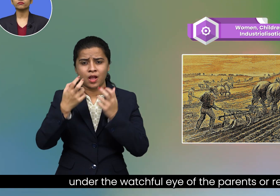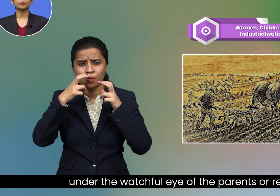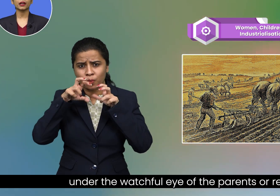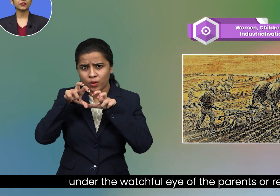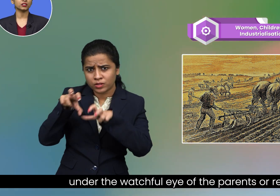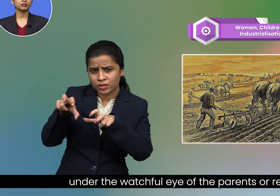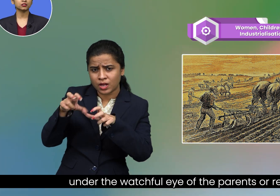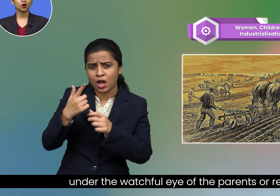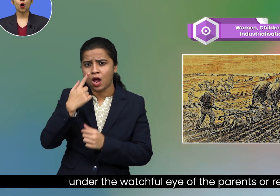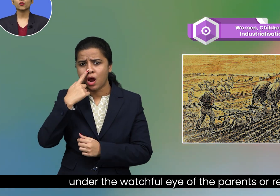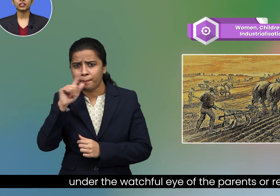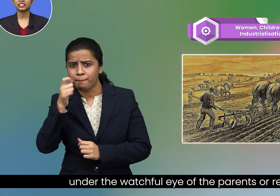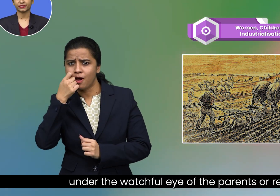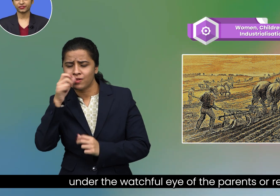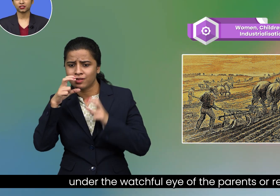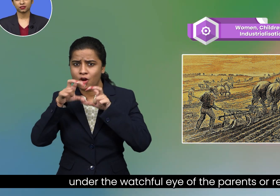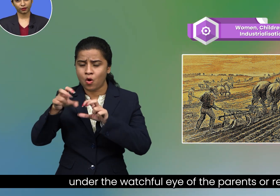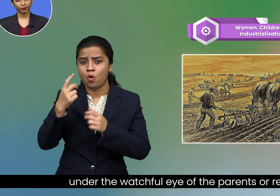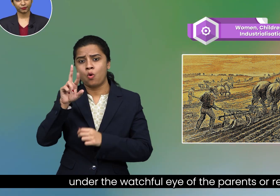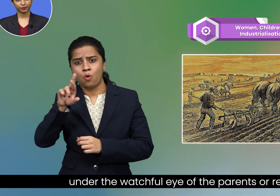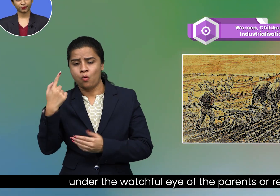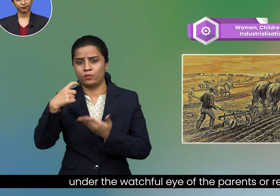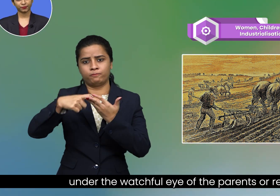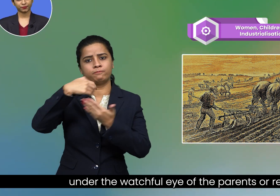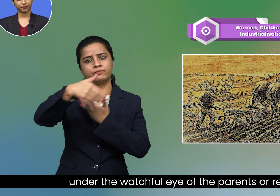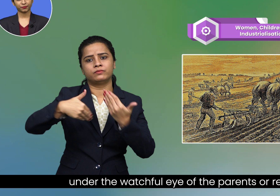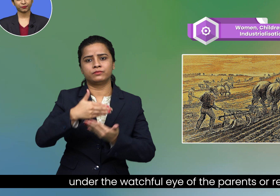eye of the parents or relatives.